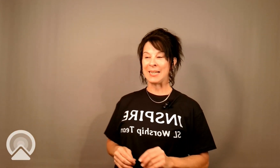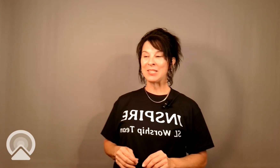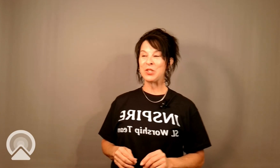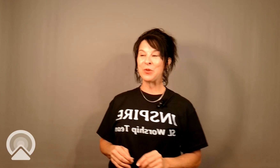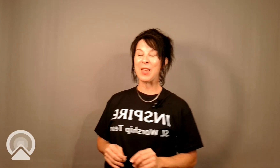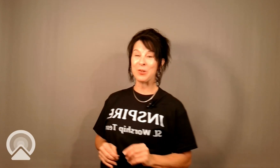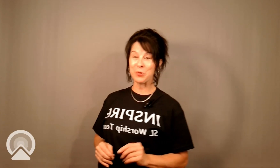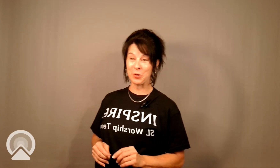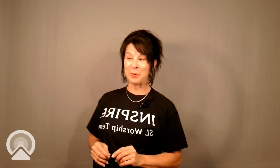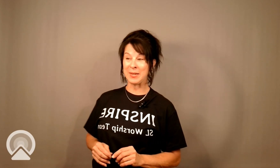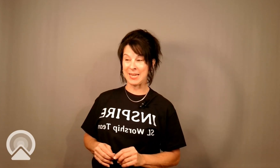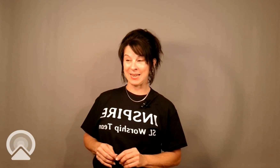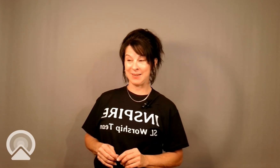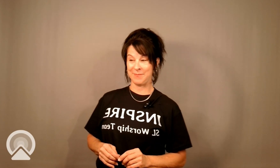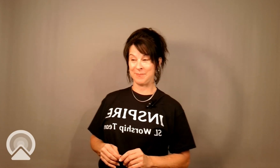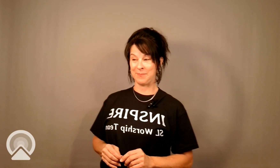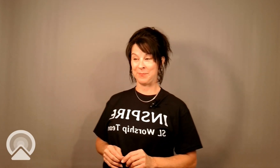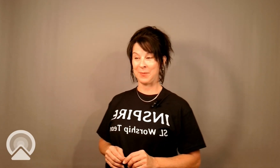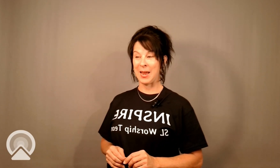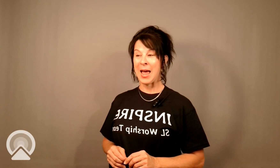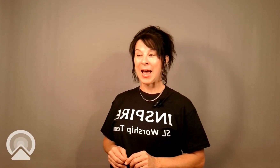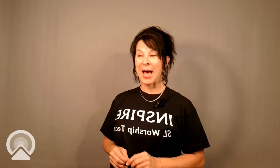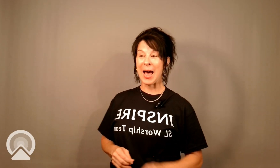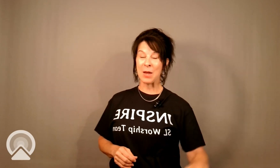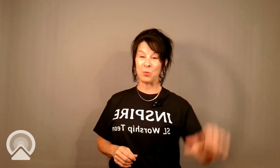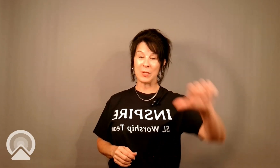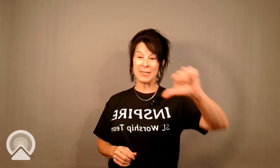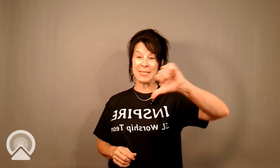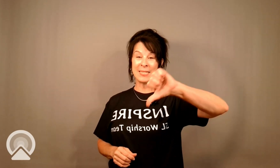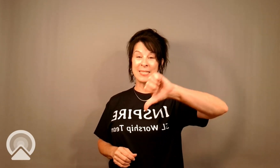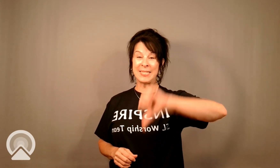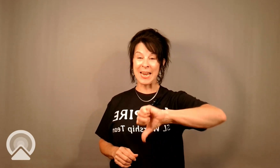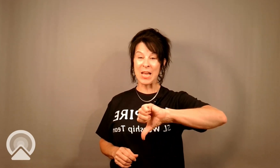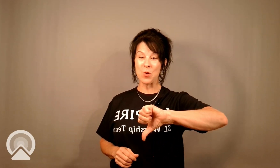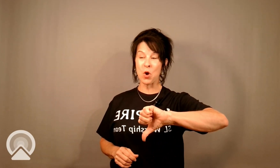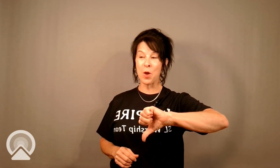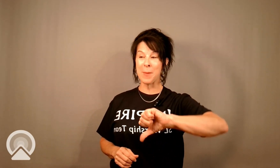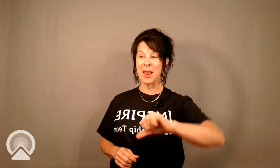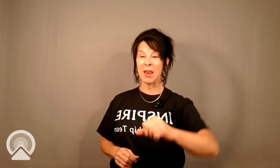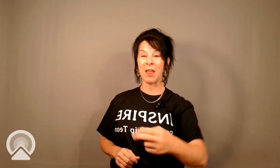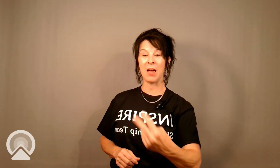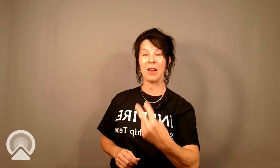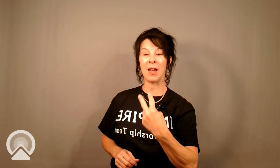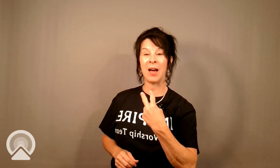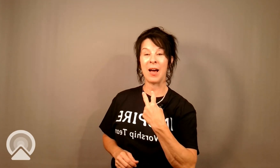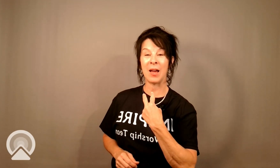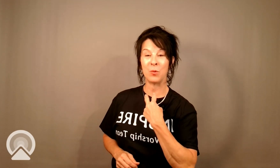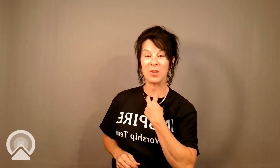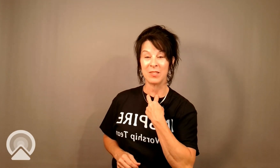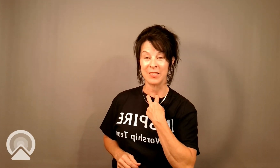Let's do that group again. I was down on my luck. I was